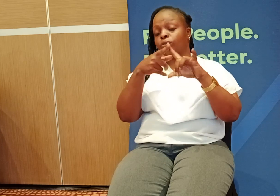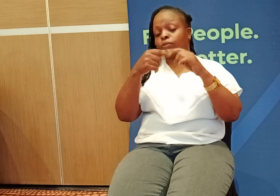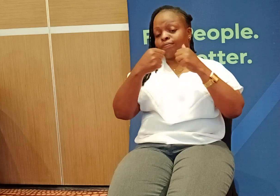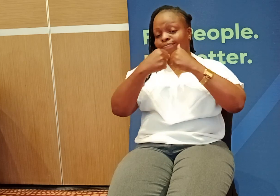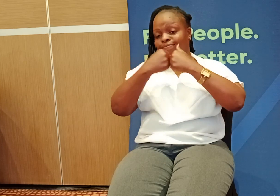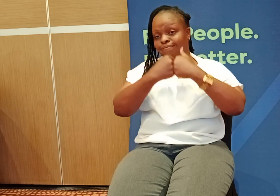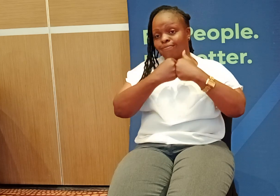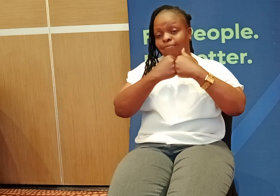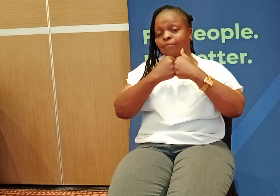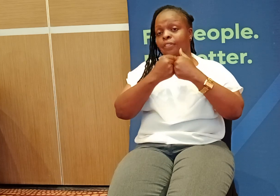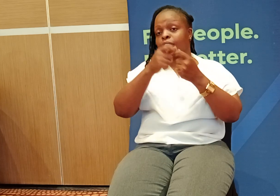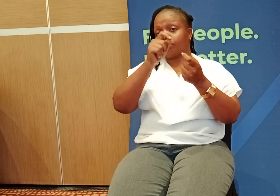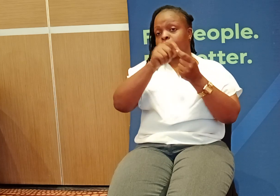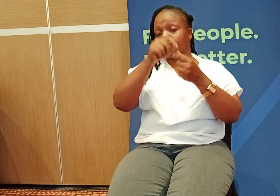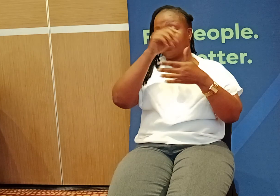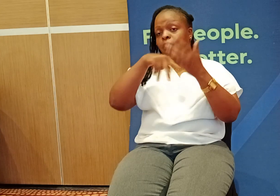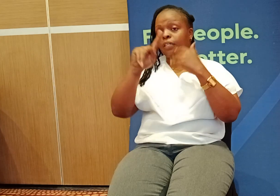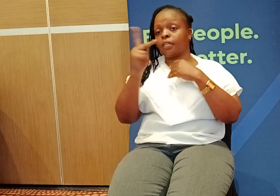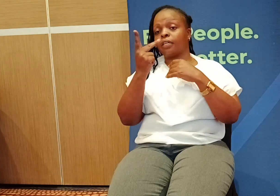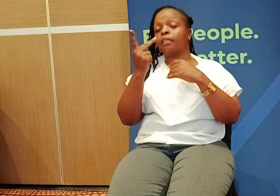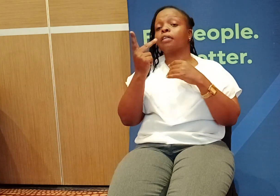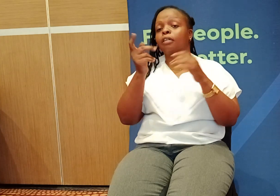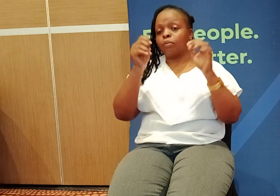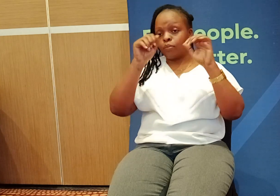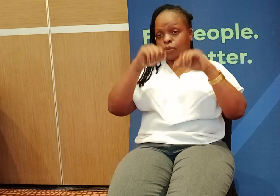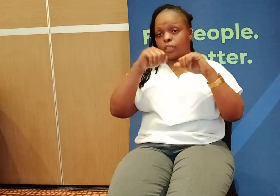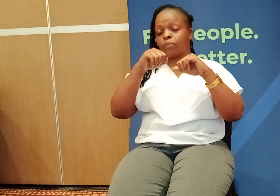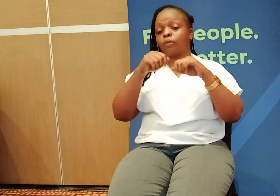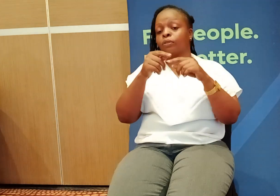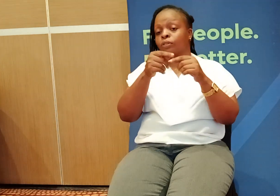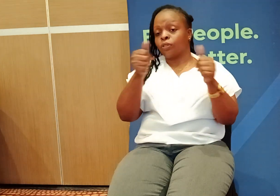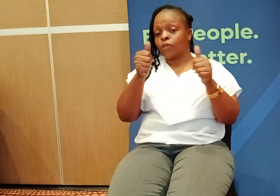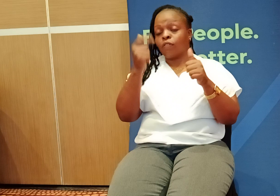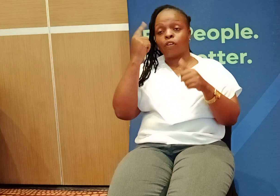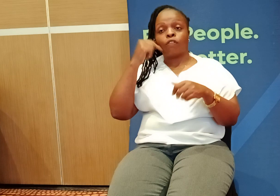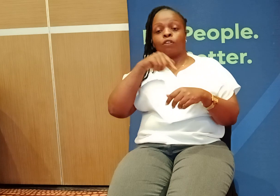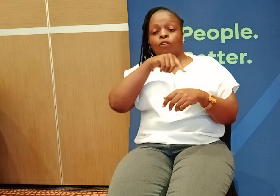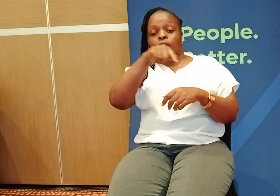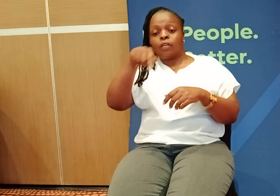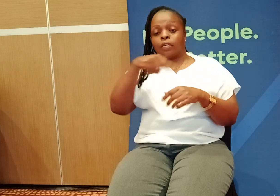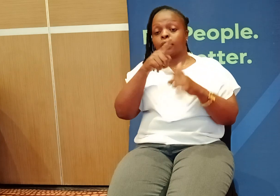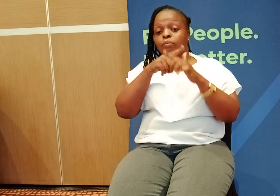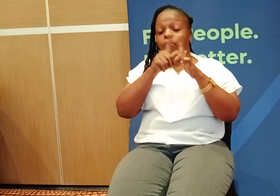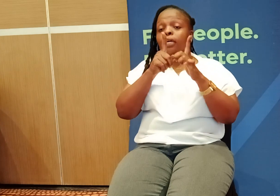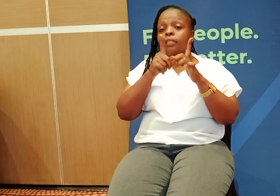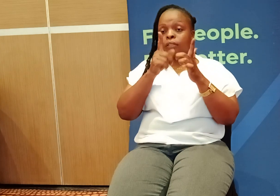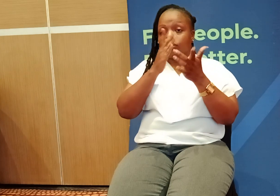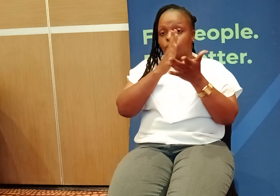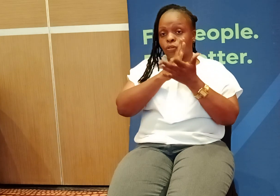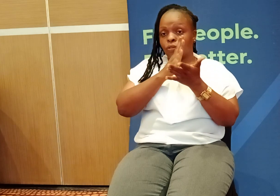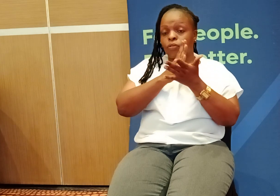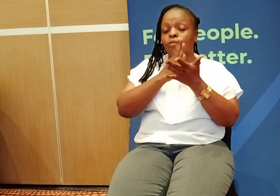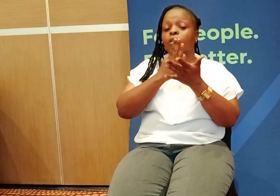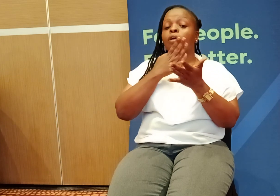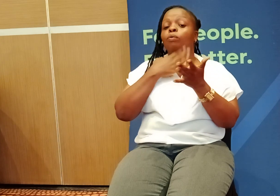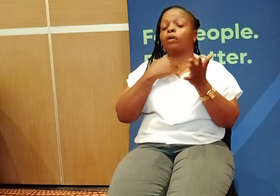Kenya, will come through for us. But I need to point out for the first time the cost of